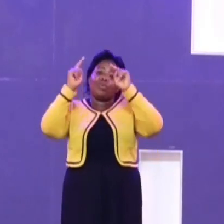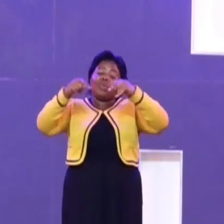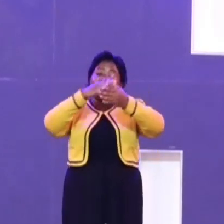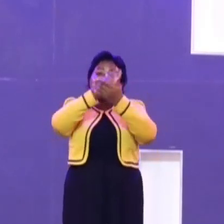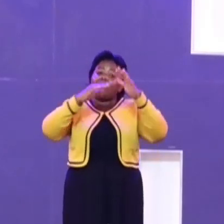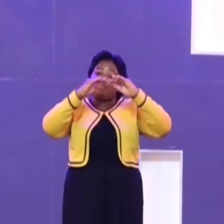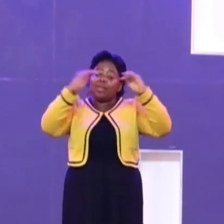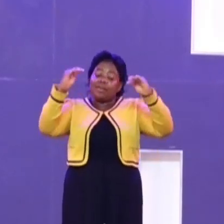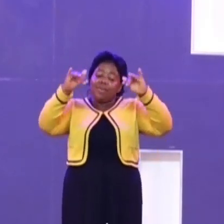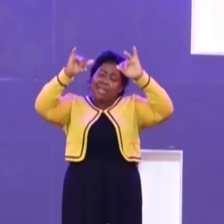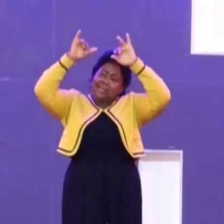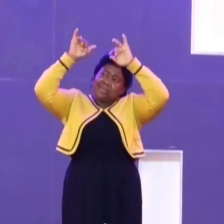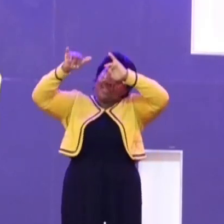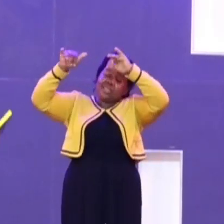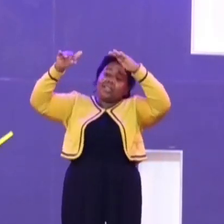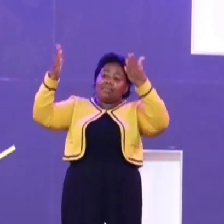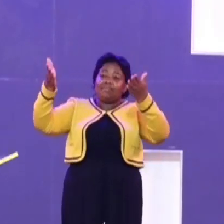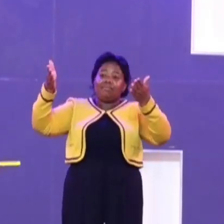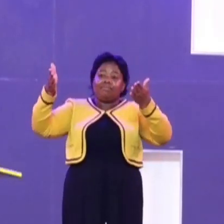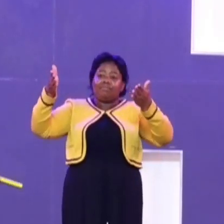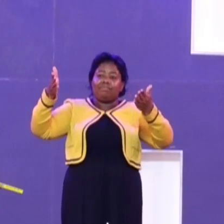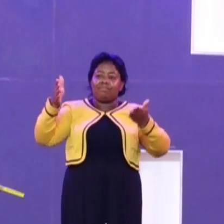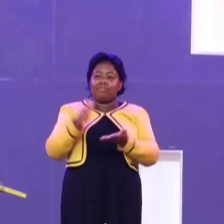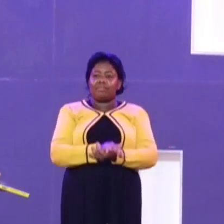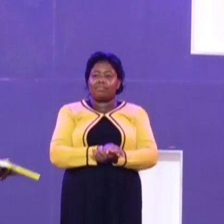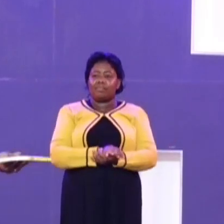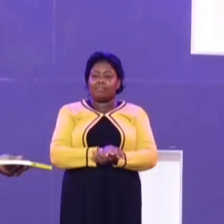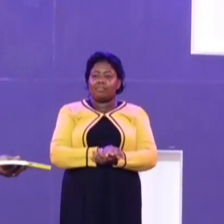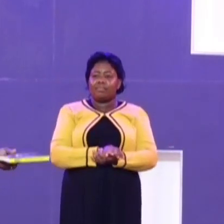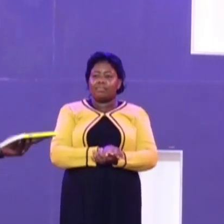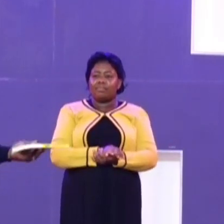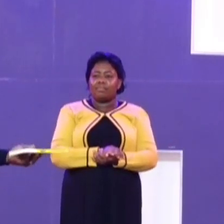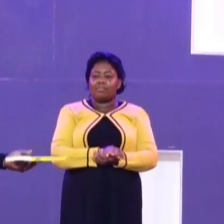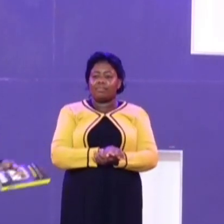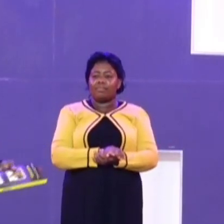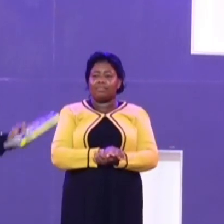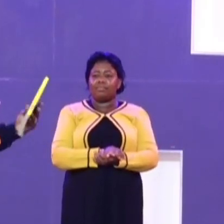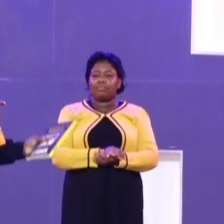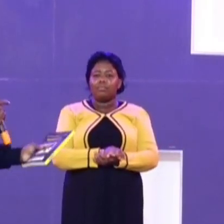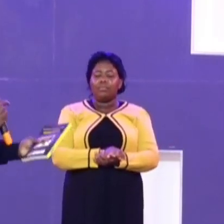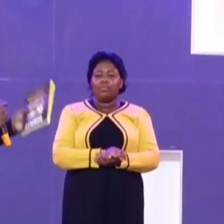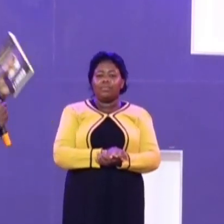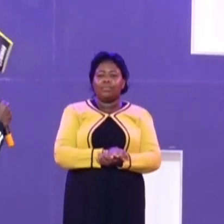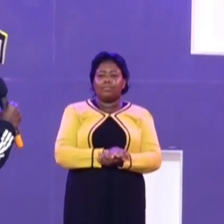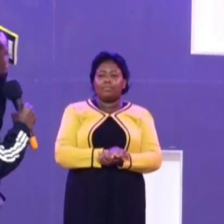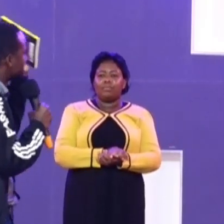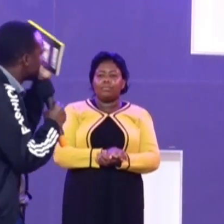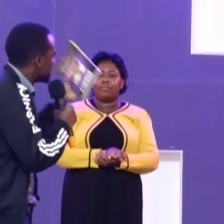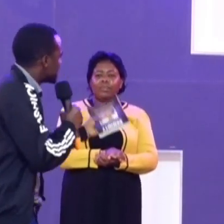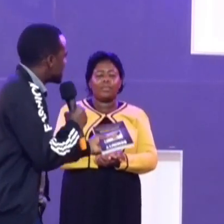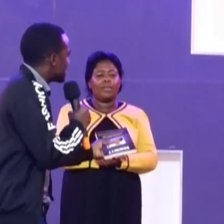can't go far? Tutukaka want home ne tusikatira ngati sobola kweyongera yo. What made the Dawn Moons who sounded from